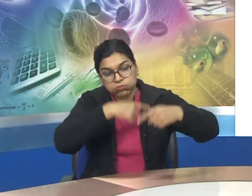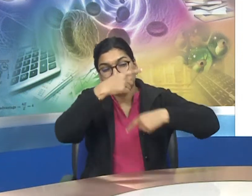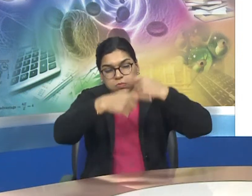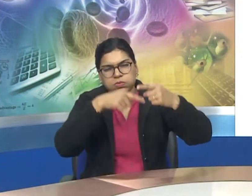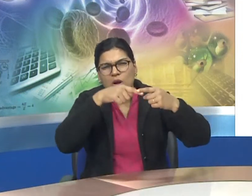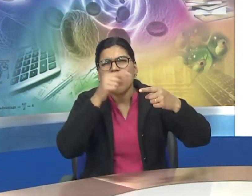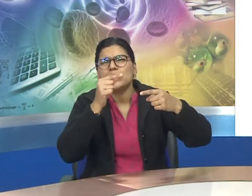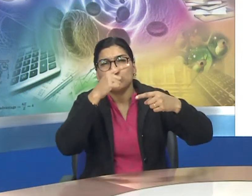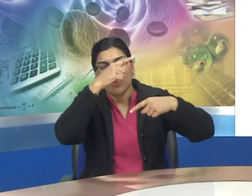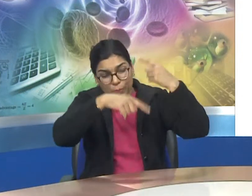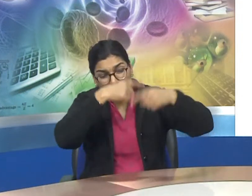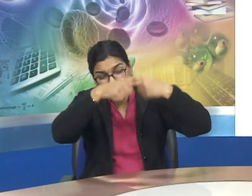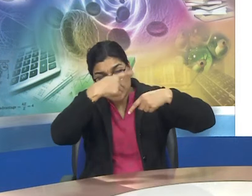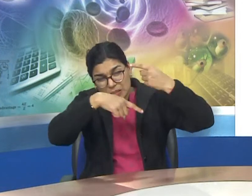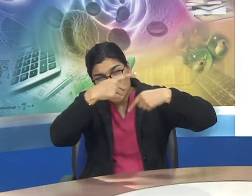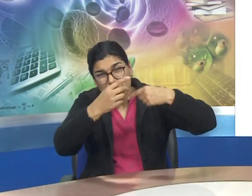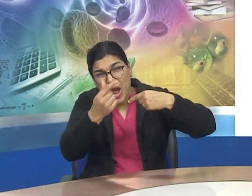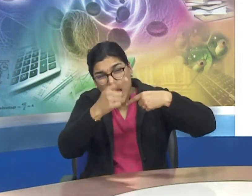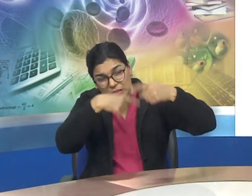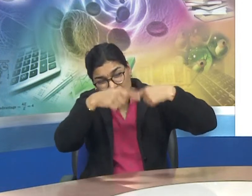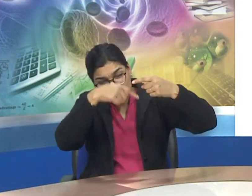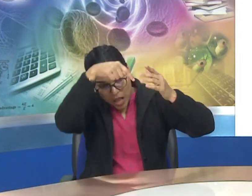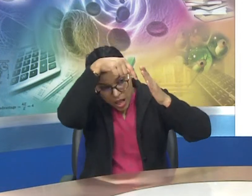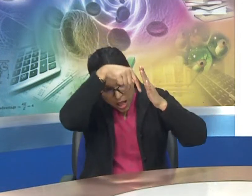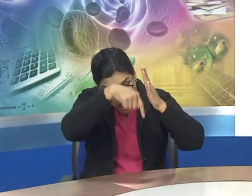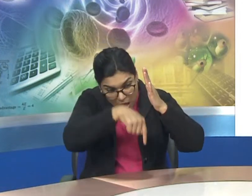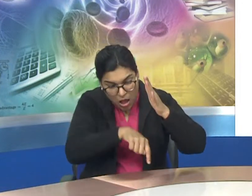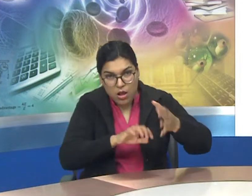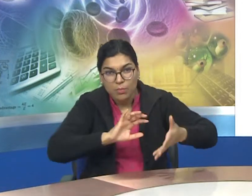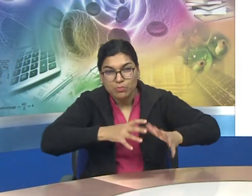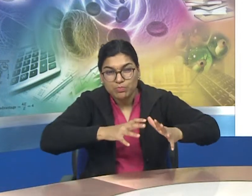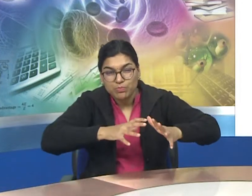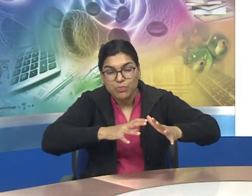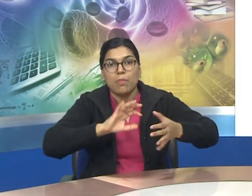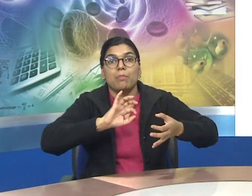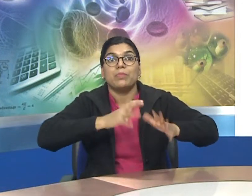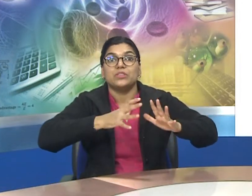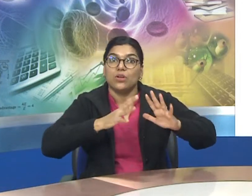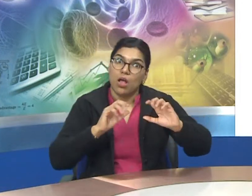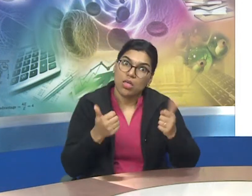And then that wind energy is used in different types of